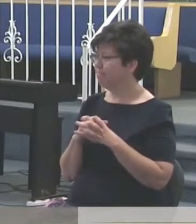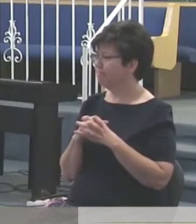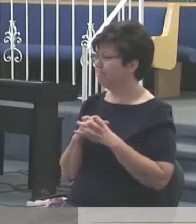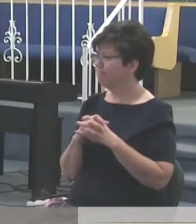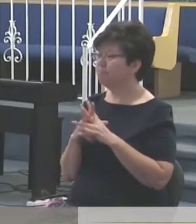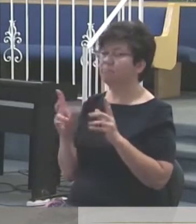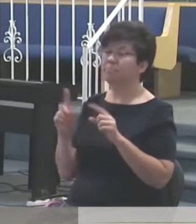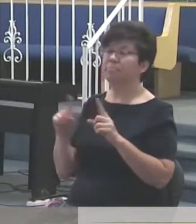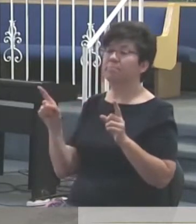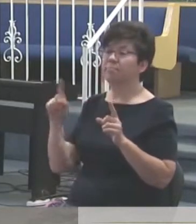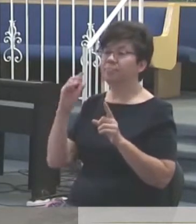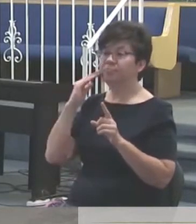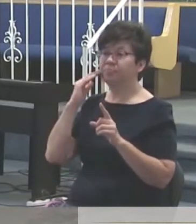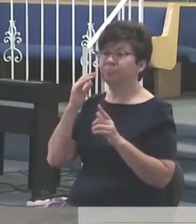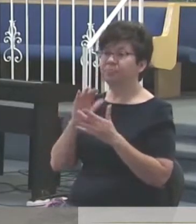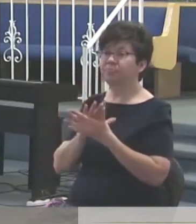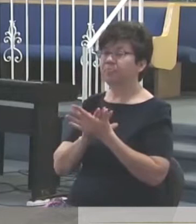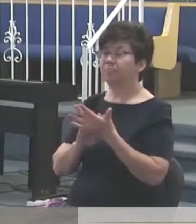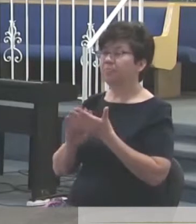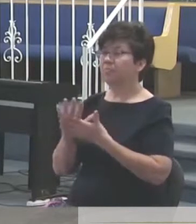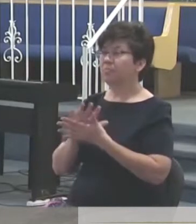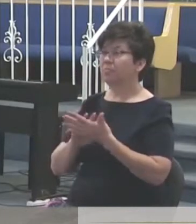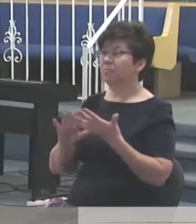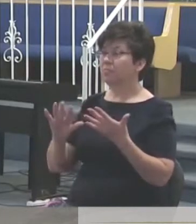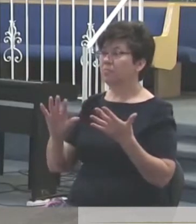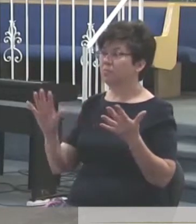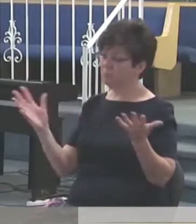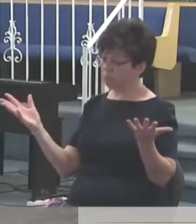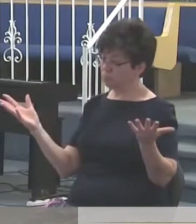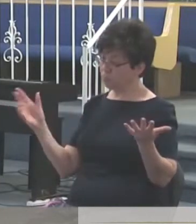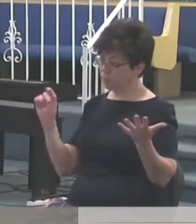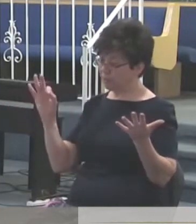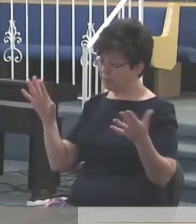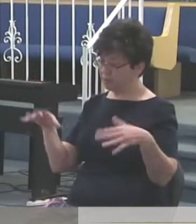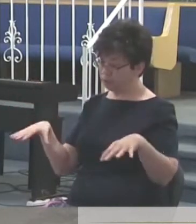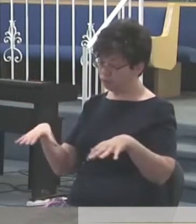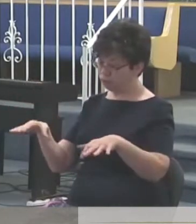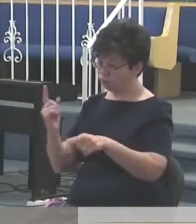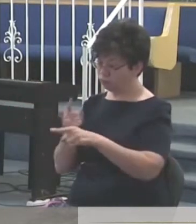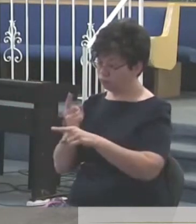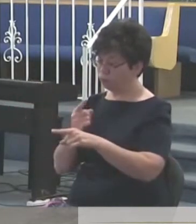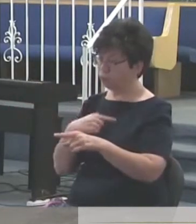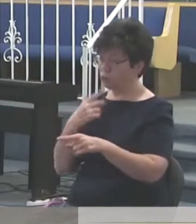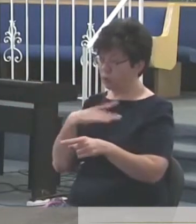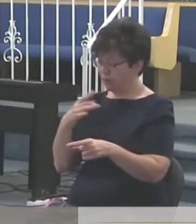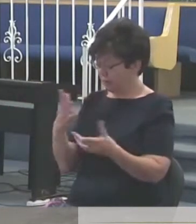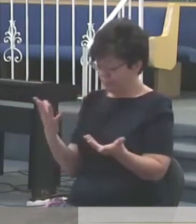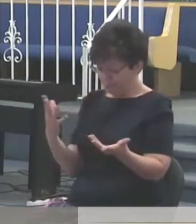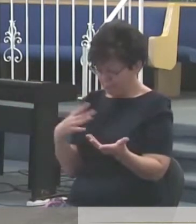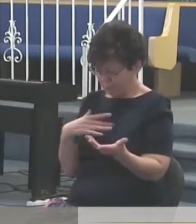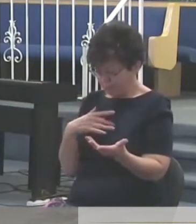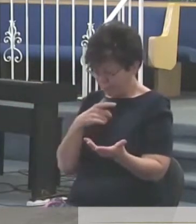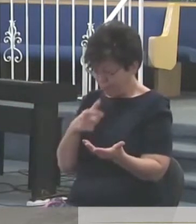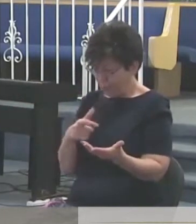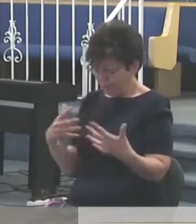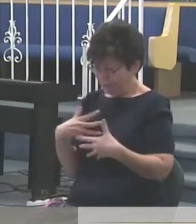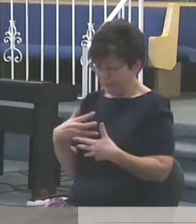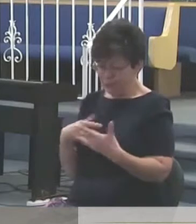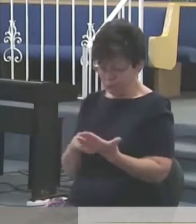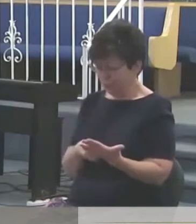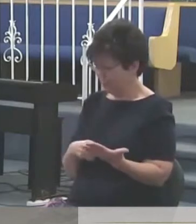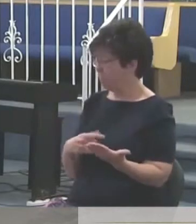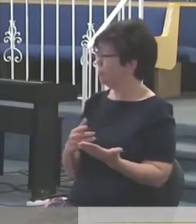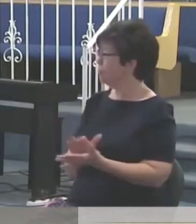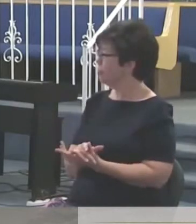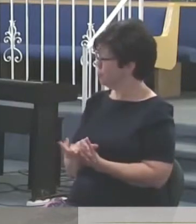But you know, when you're doing like you're supposed to do, you ain't got nothing to be scared of. Come on,